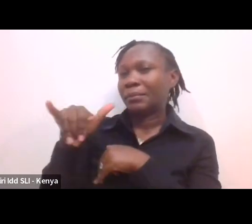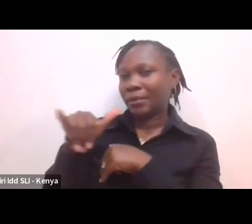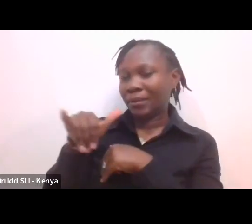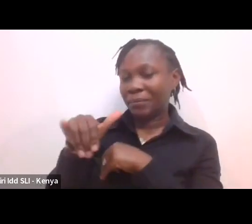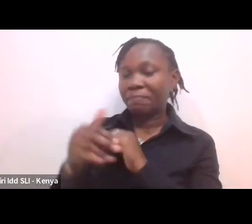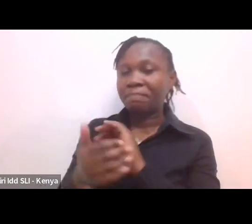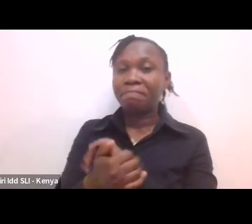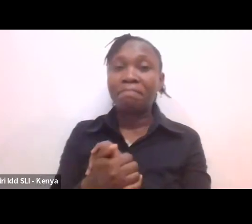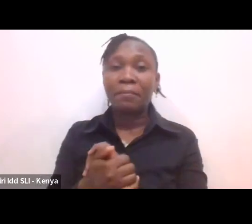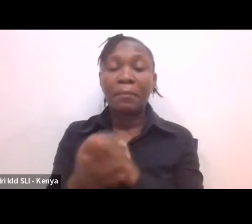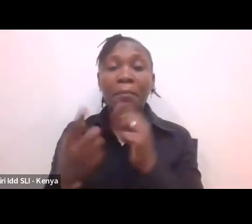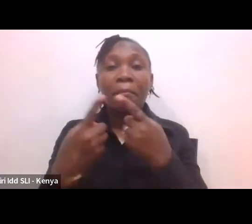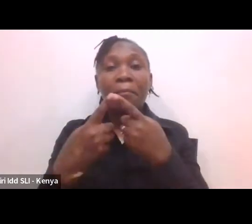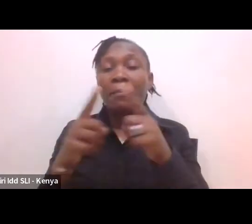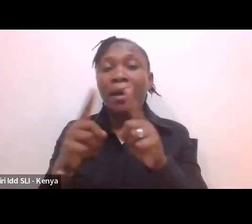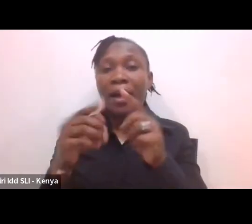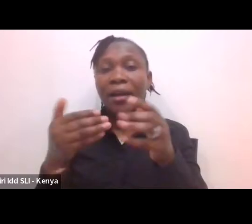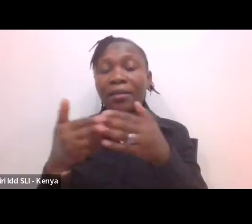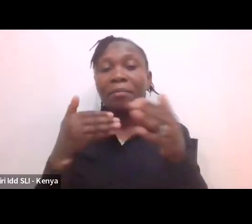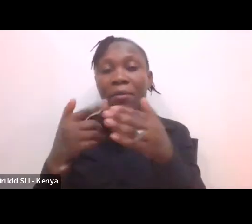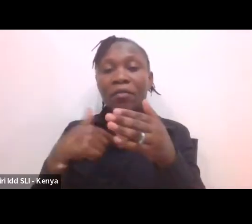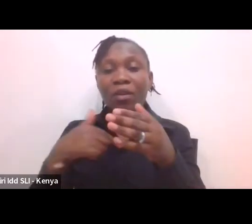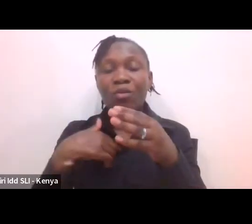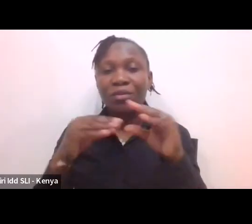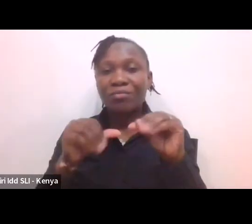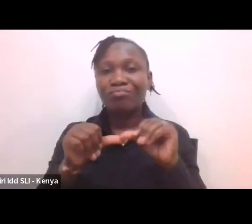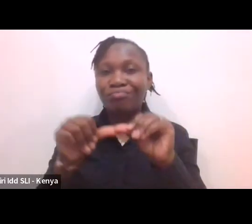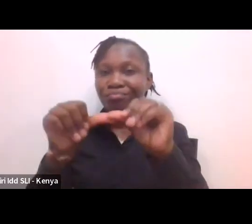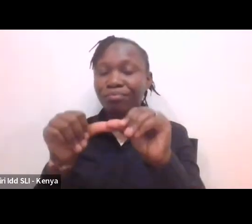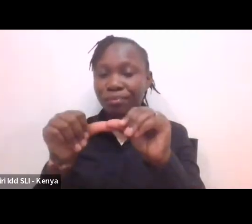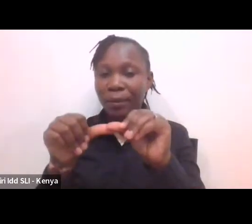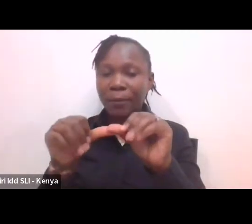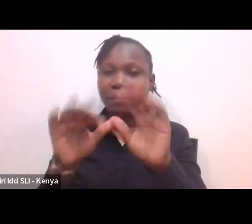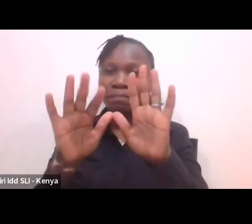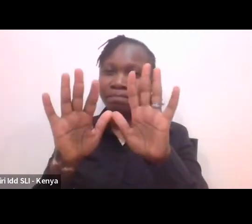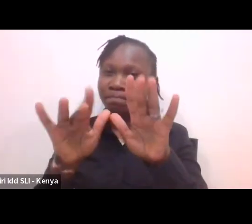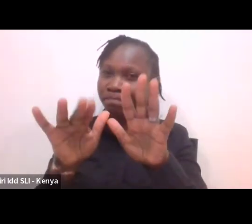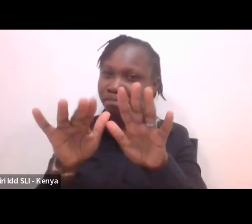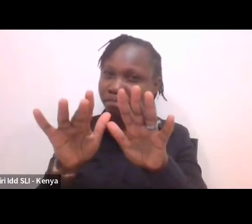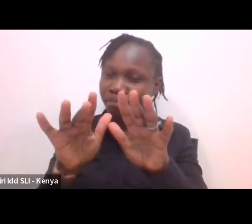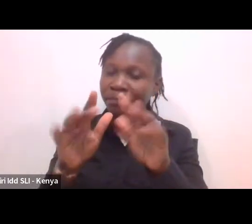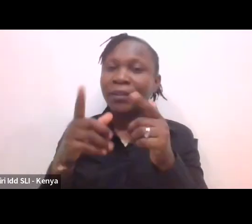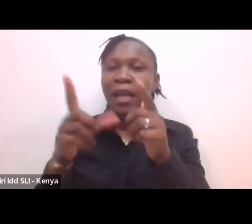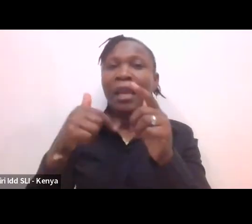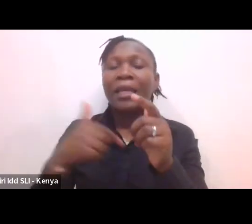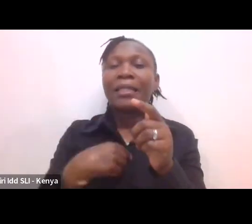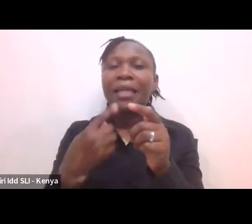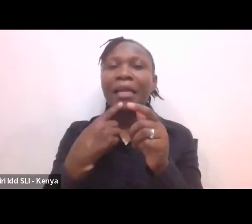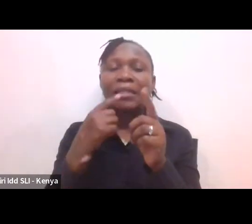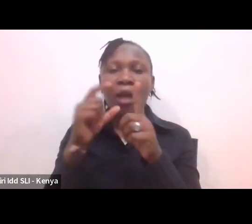And before we get to the meat and potatoes of this slot, let's briefly mention words.